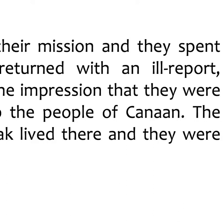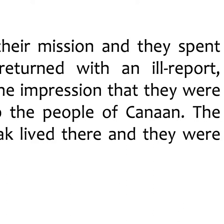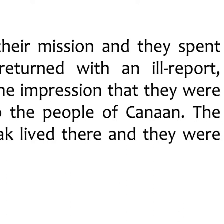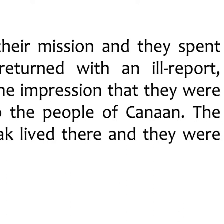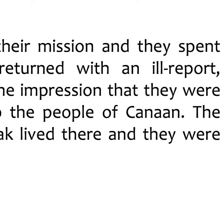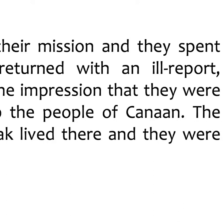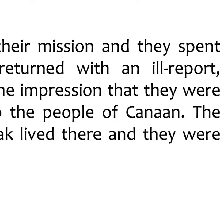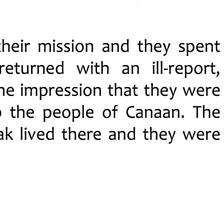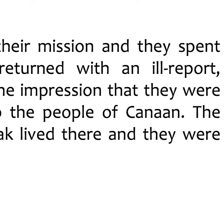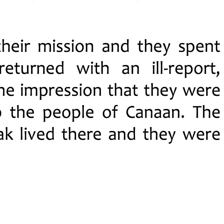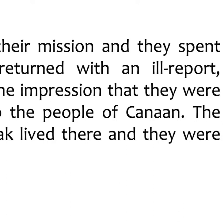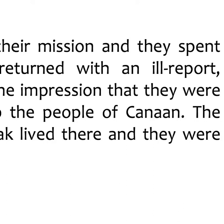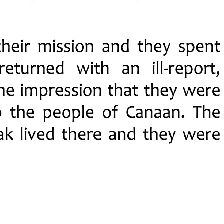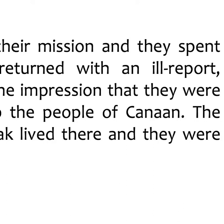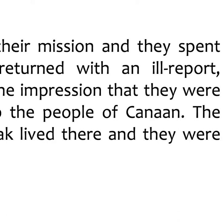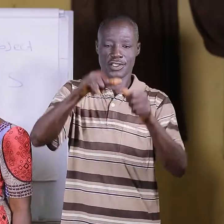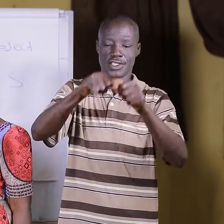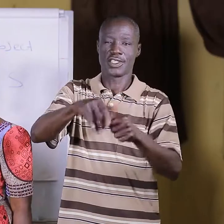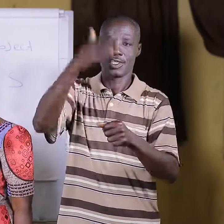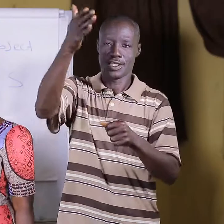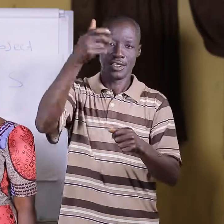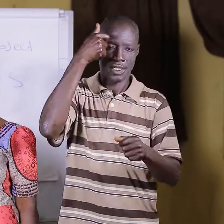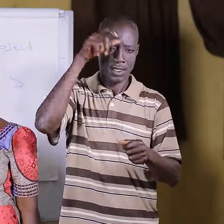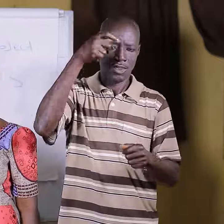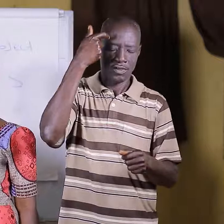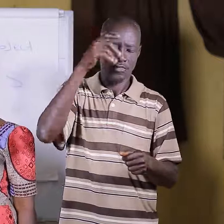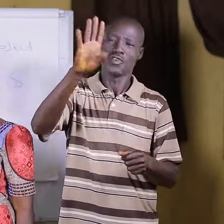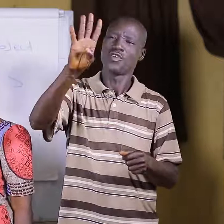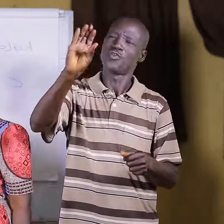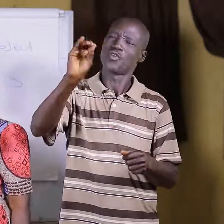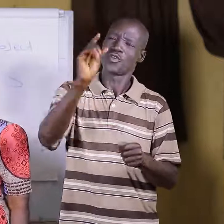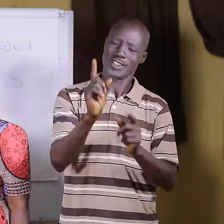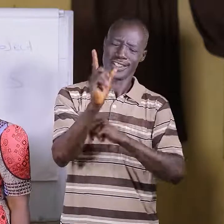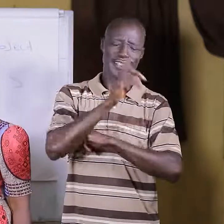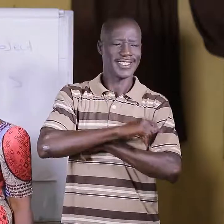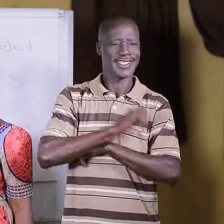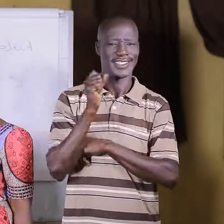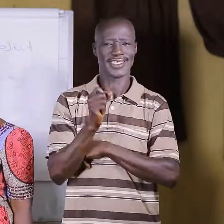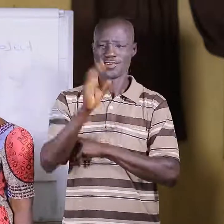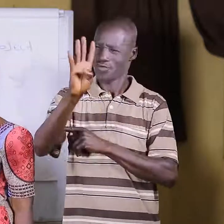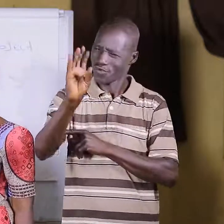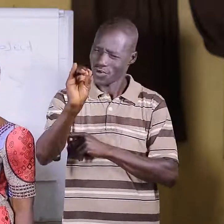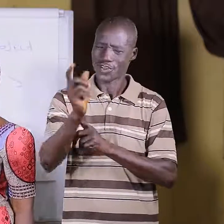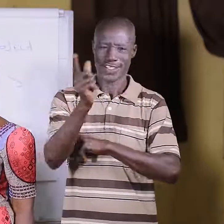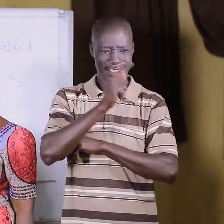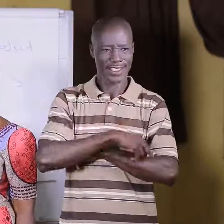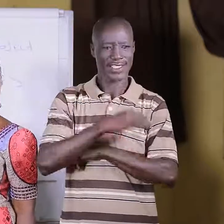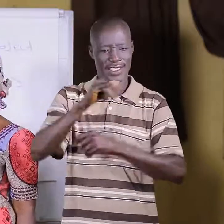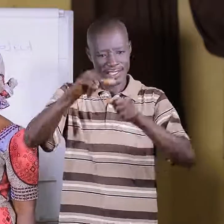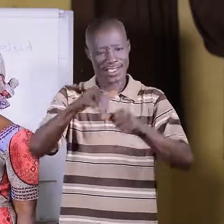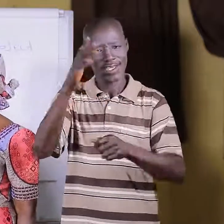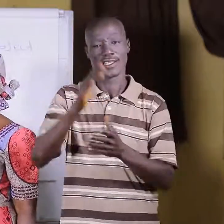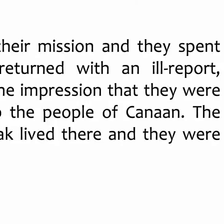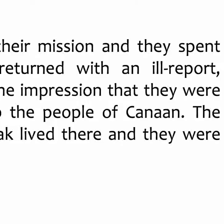assignment, and they spent 40 days. You tend to see that it wasn't an easy job. 40 good days, it wasn't